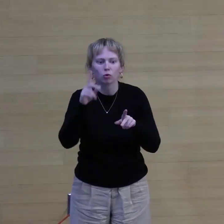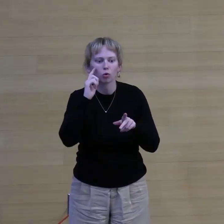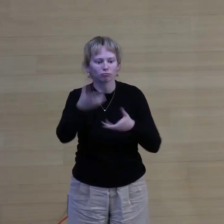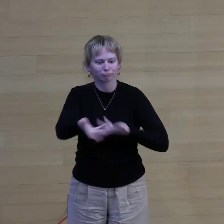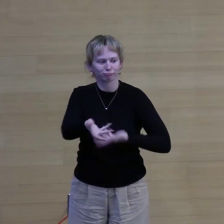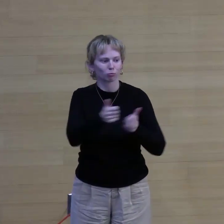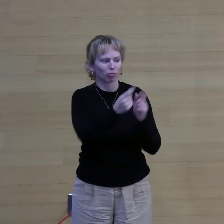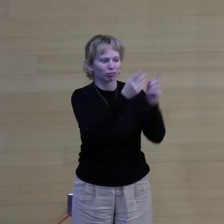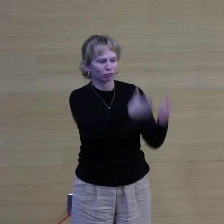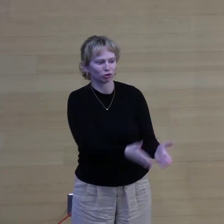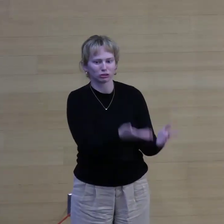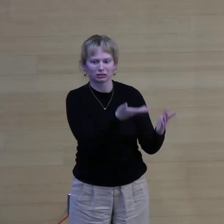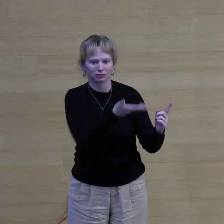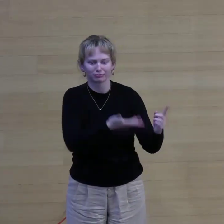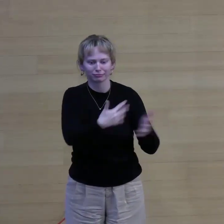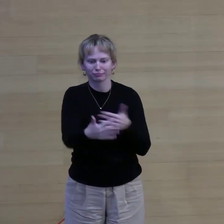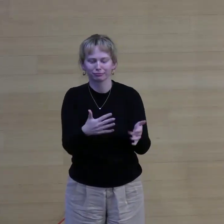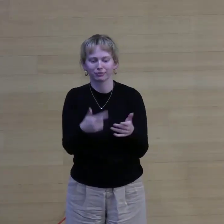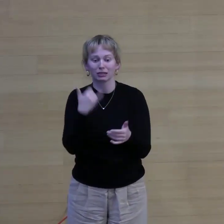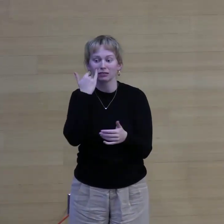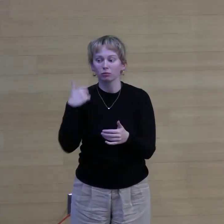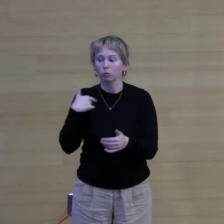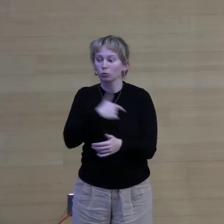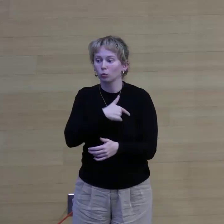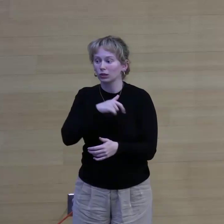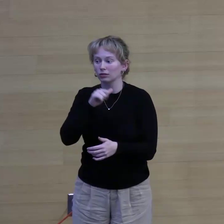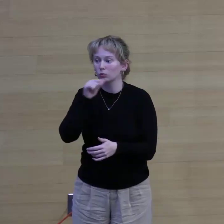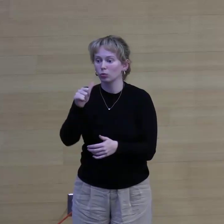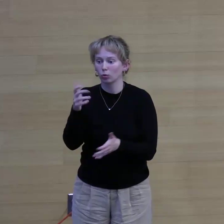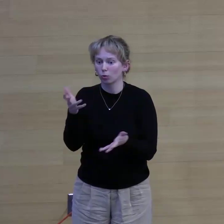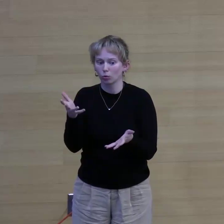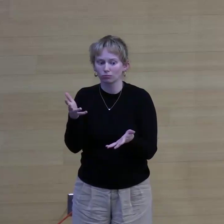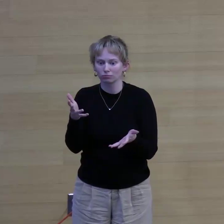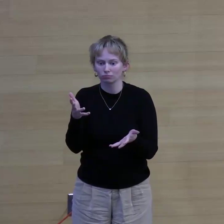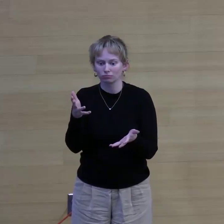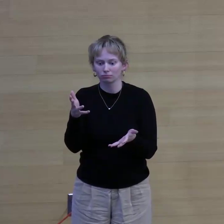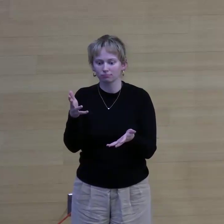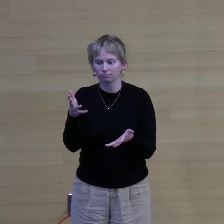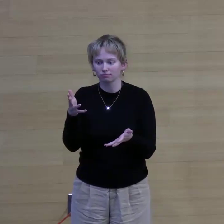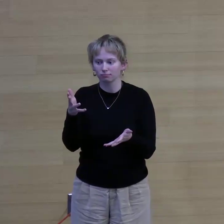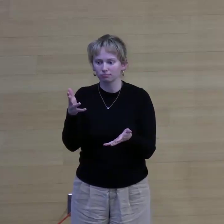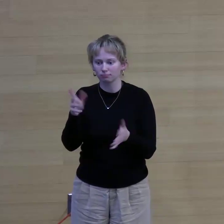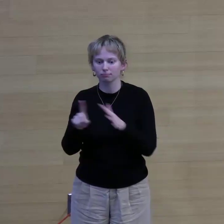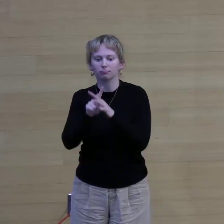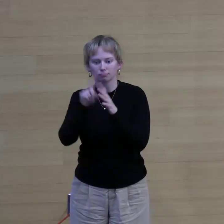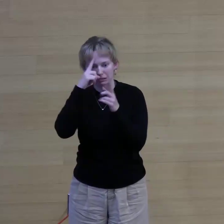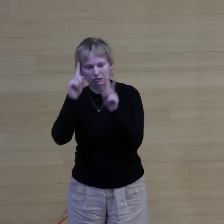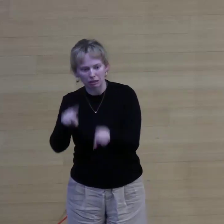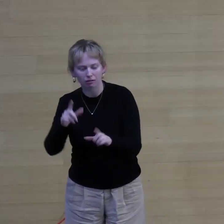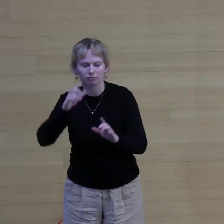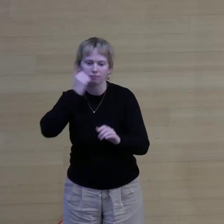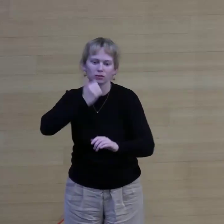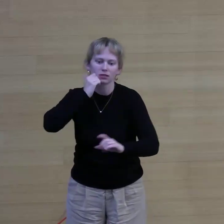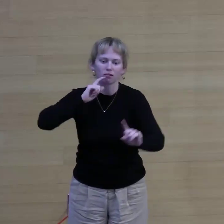somebody. And so if we don't start having the consent in everyday conversations, if